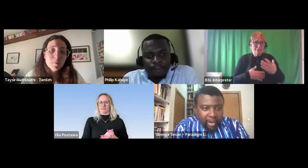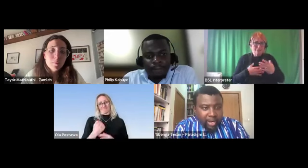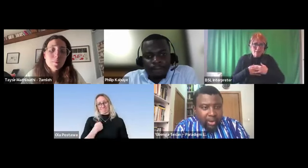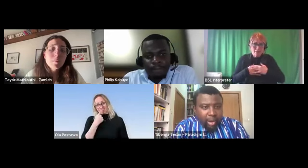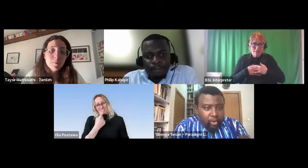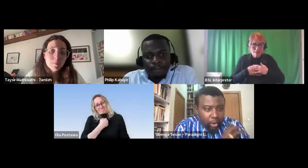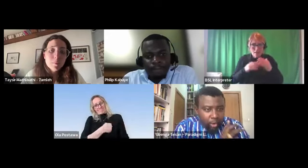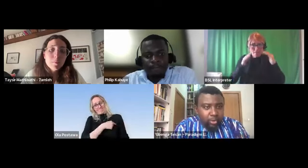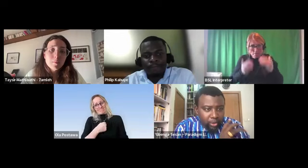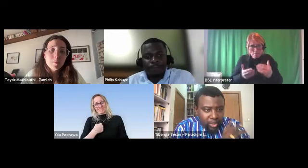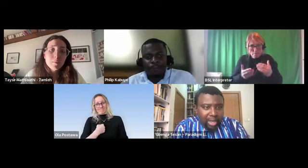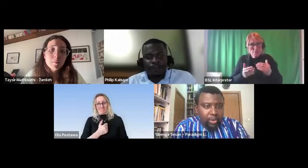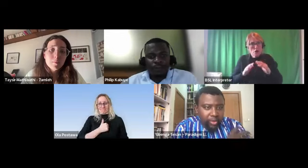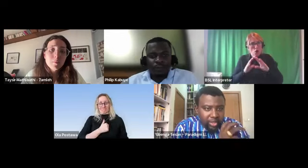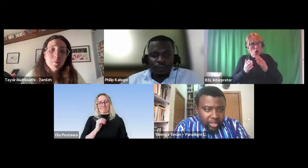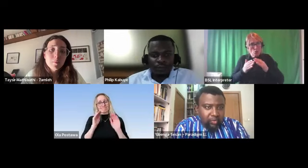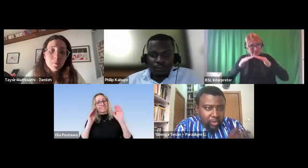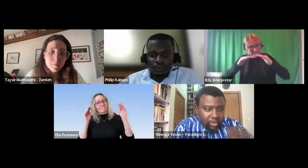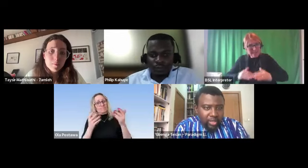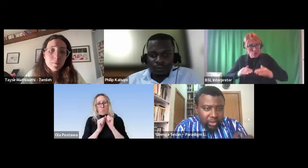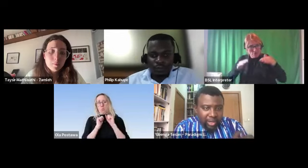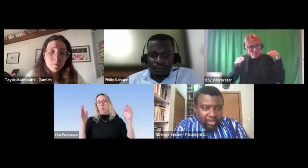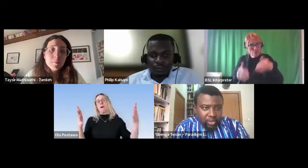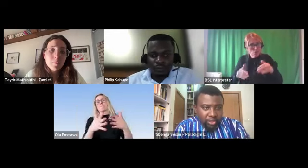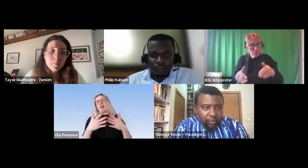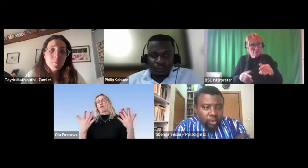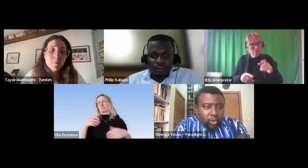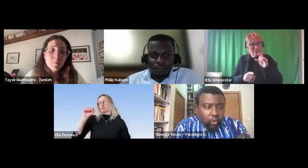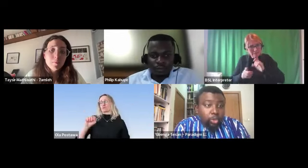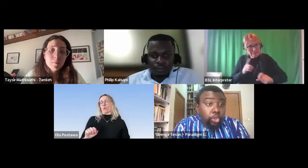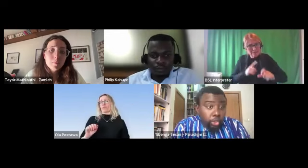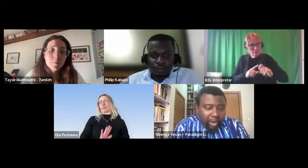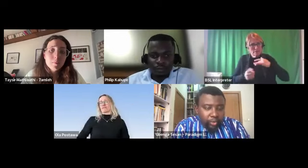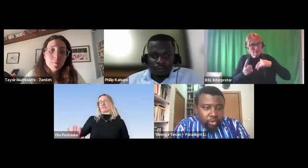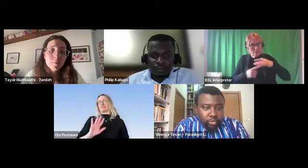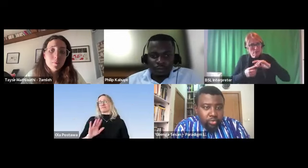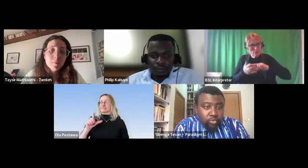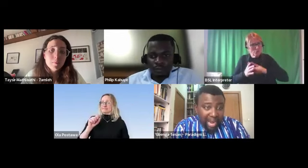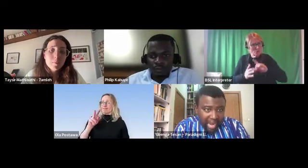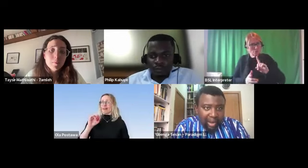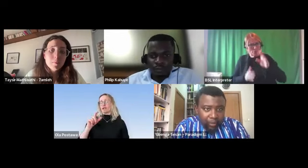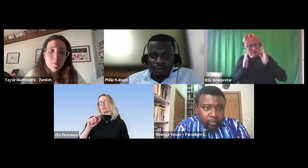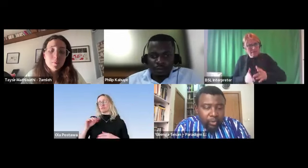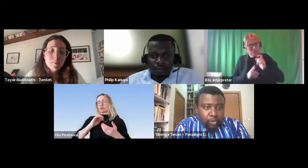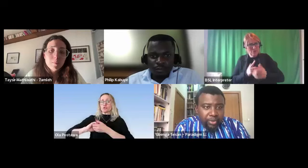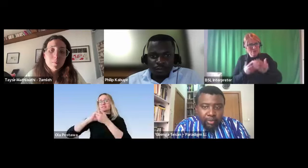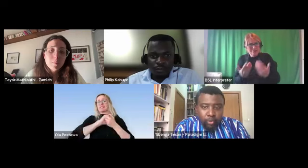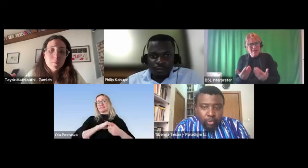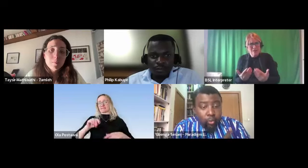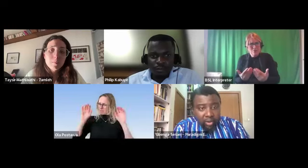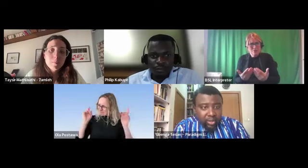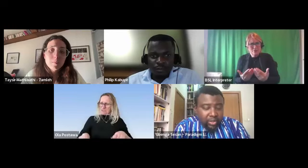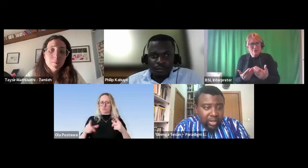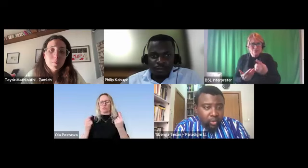geographically focused right now. As Global South civil society organizations, what do you have to do right now to